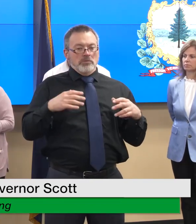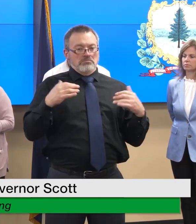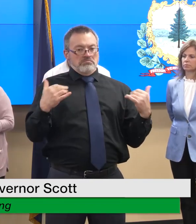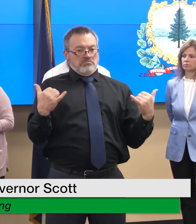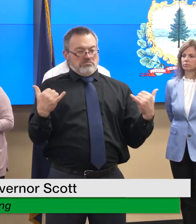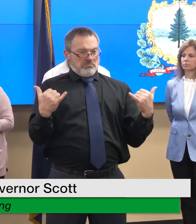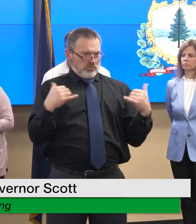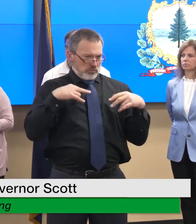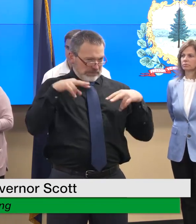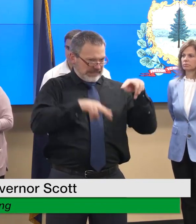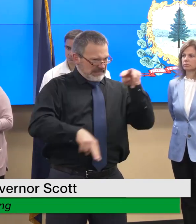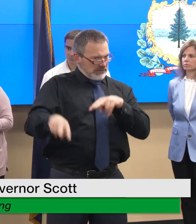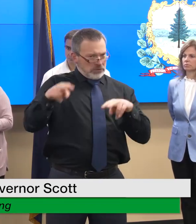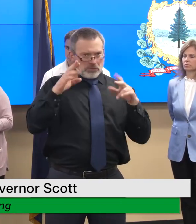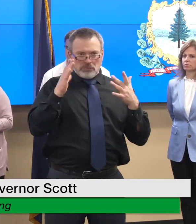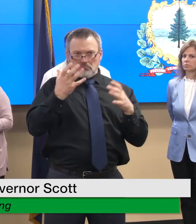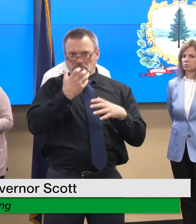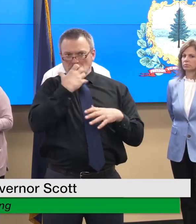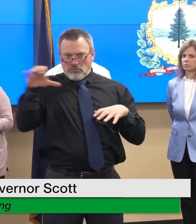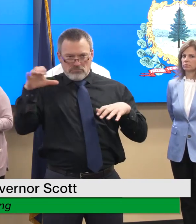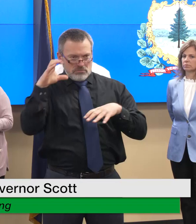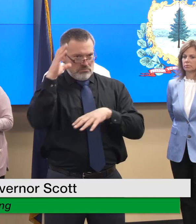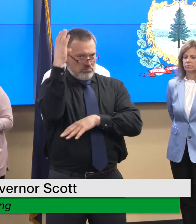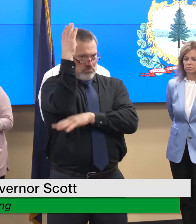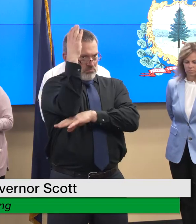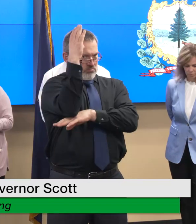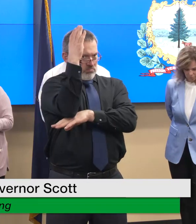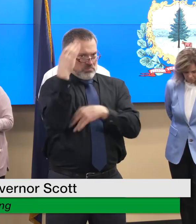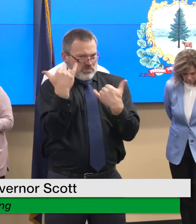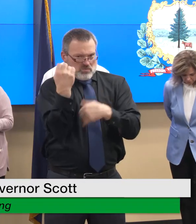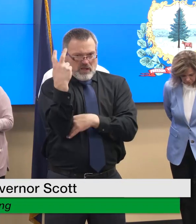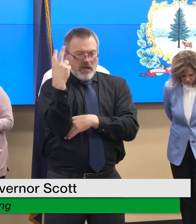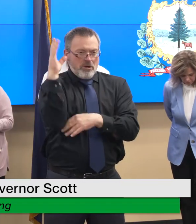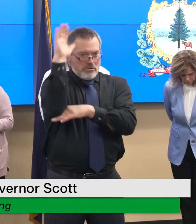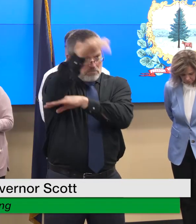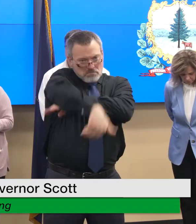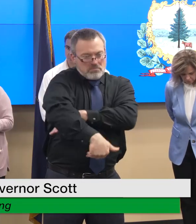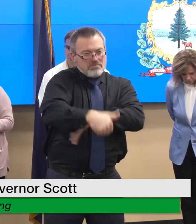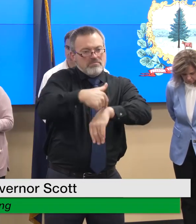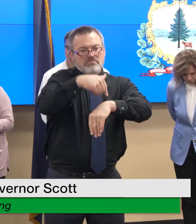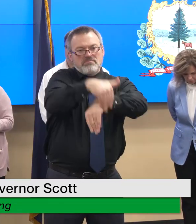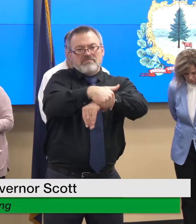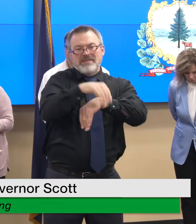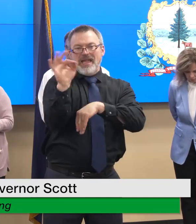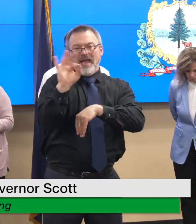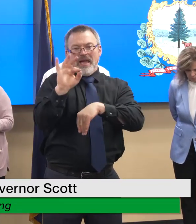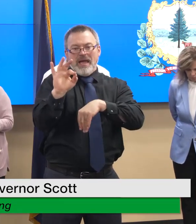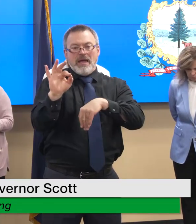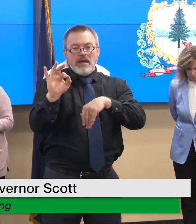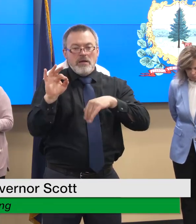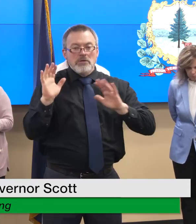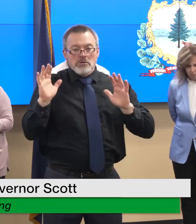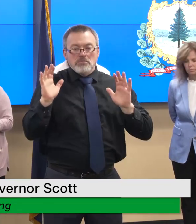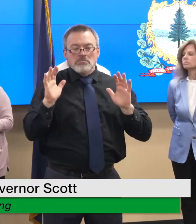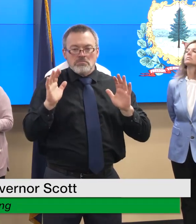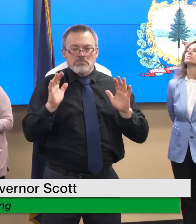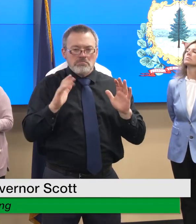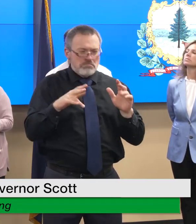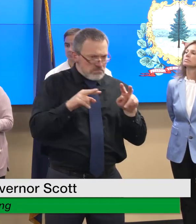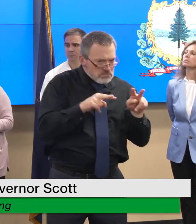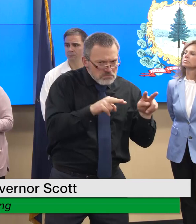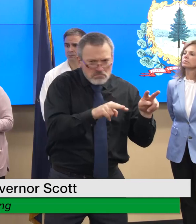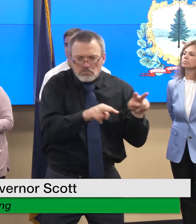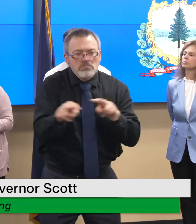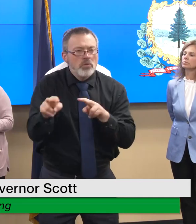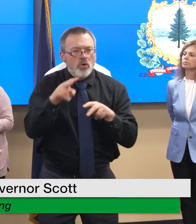p.m. We expect to see sharp rises on rivers and streams, especially in areas that have seen